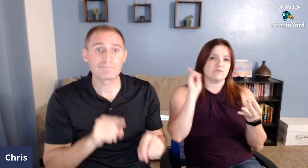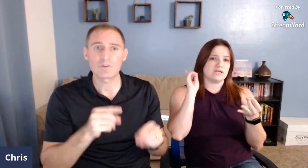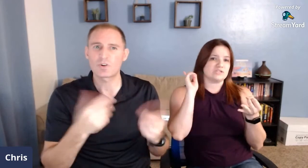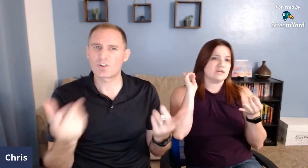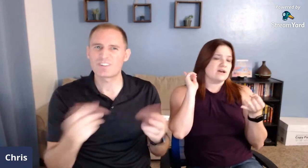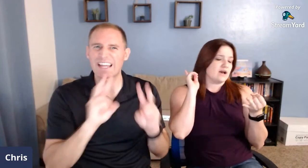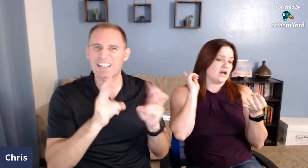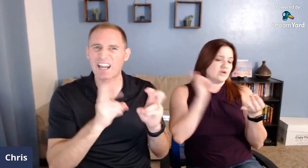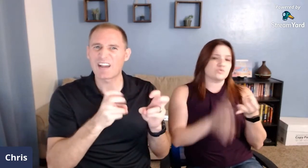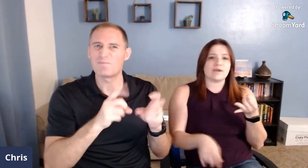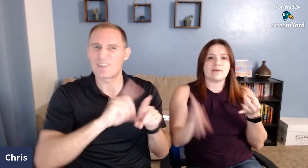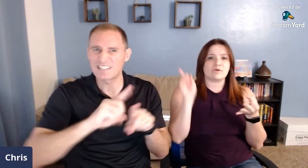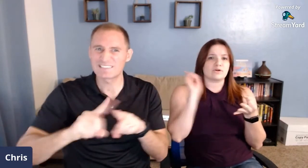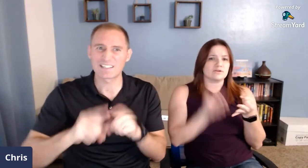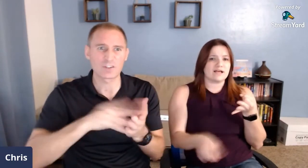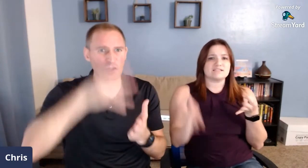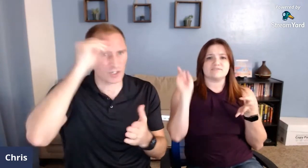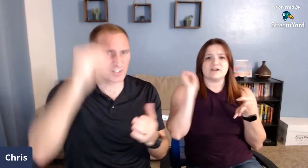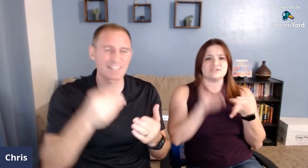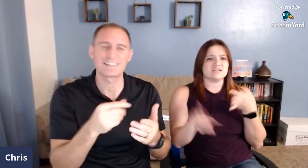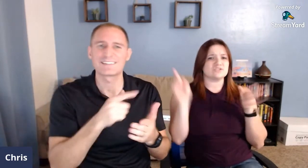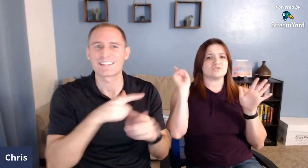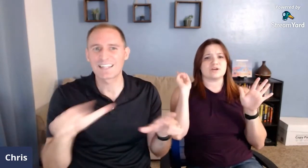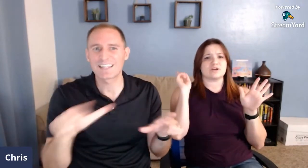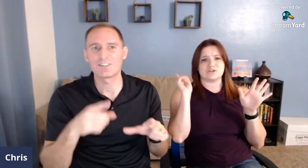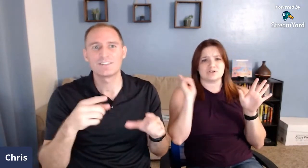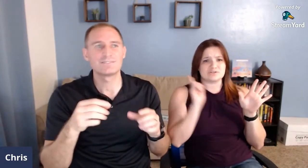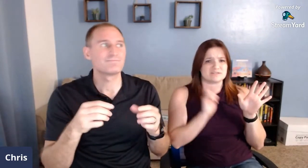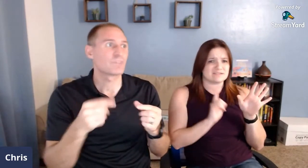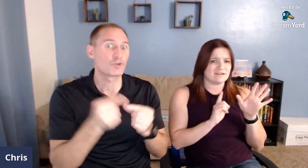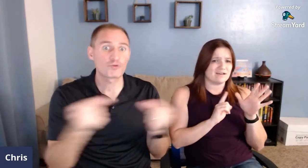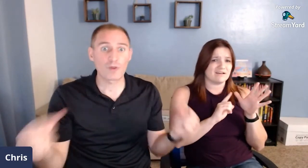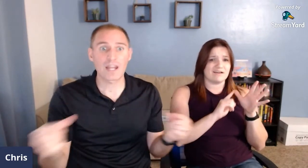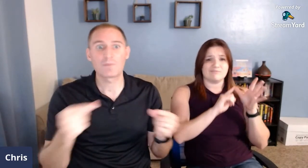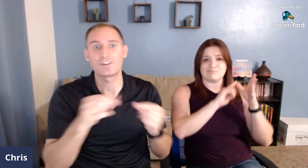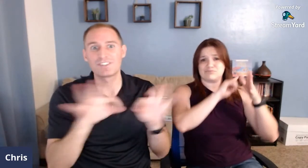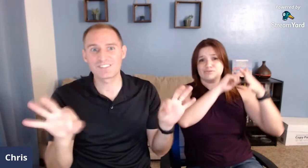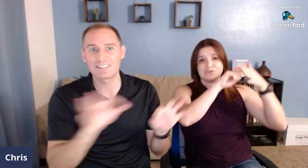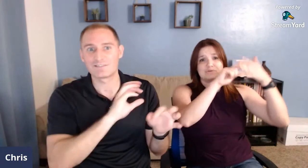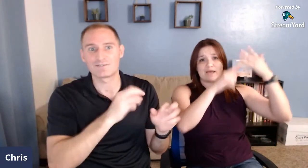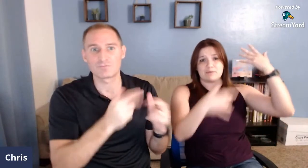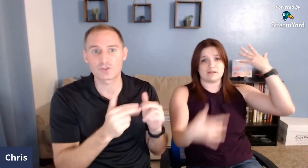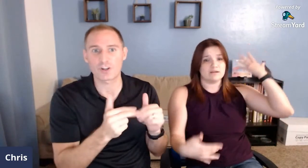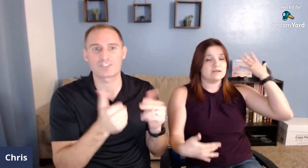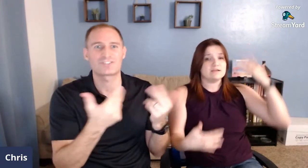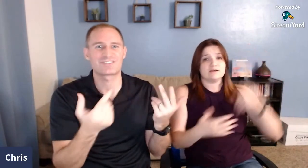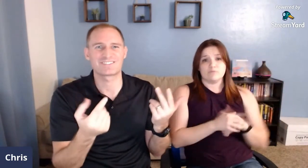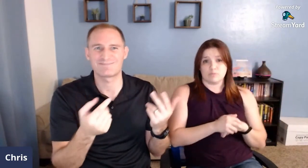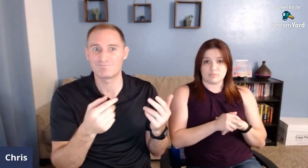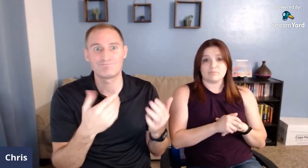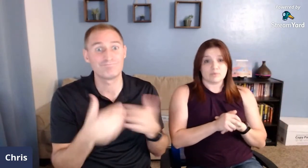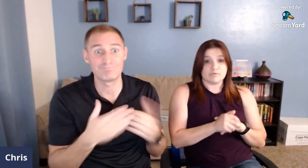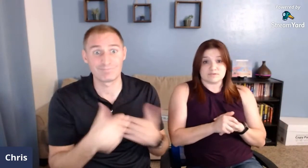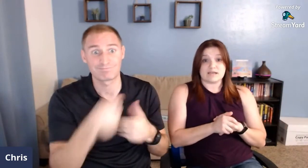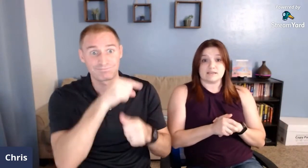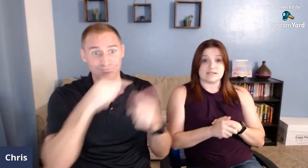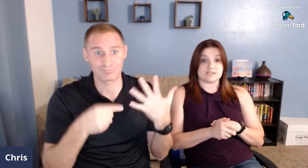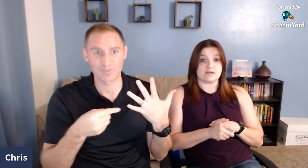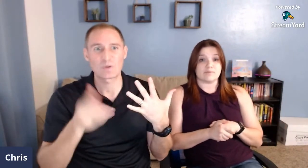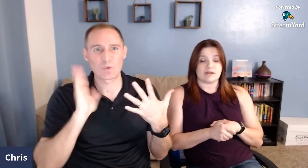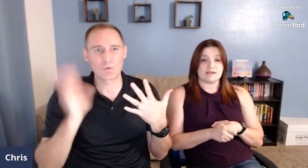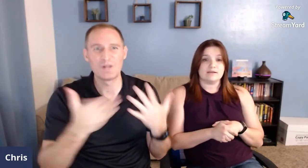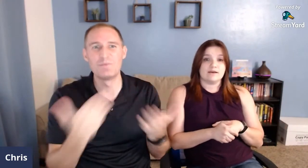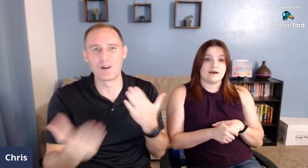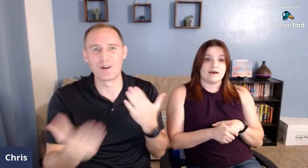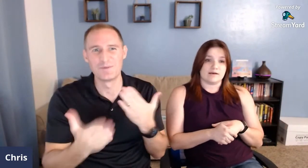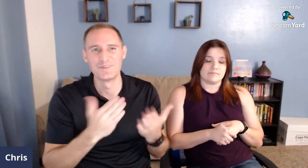learning a language, grammar, classifiers, sentence structures, you name it, we're most likely going to